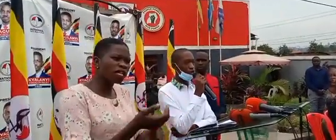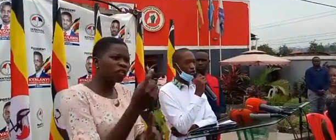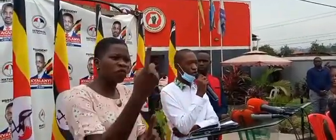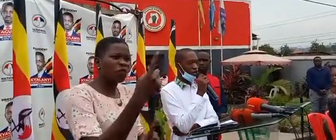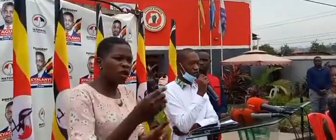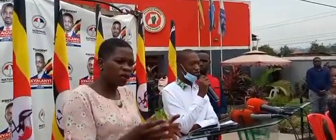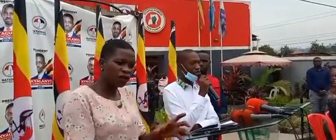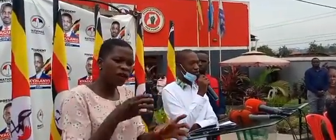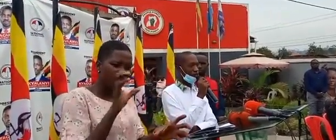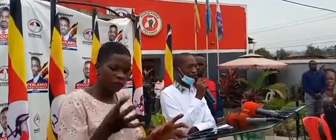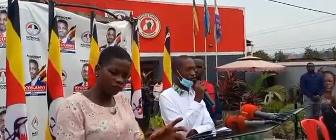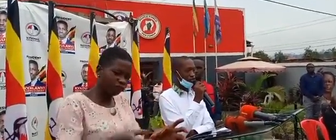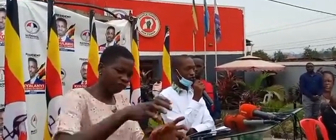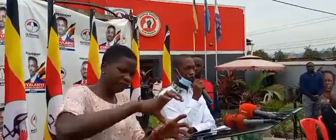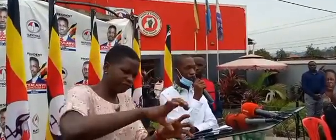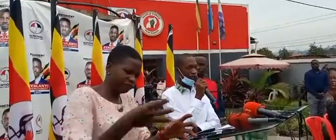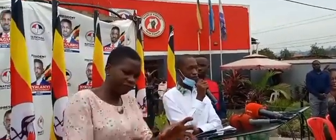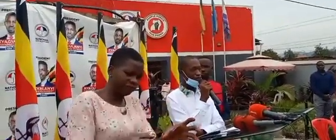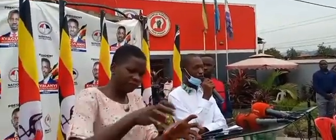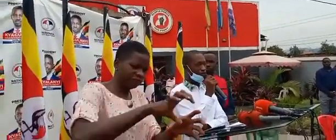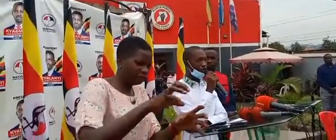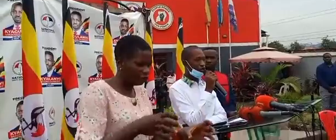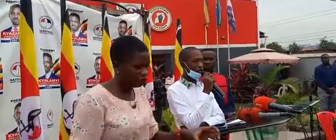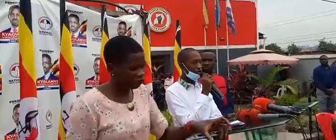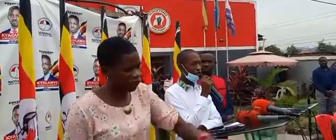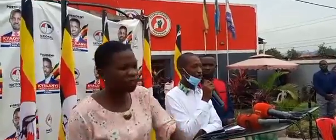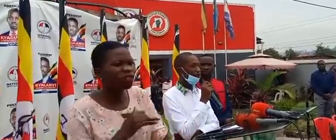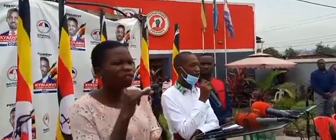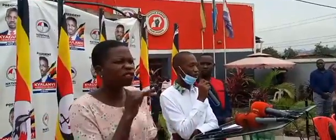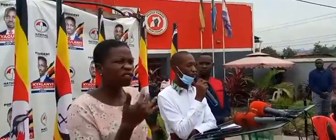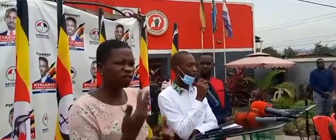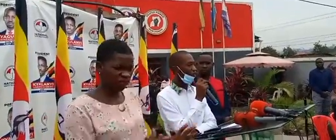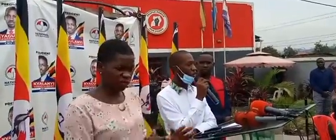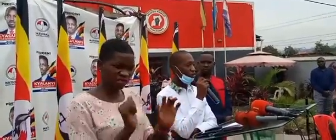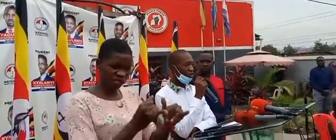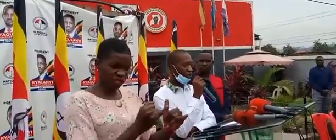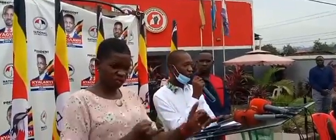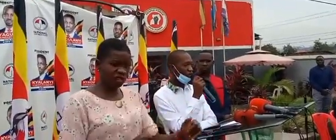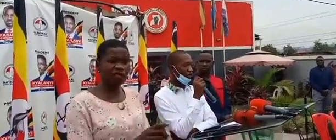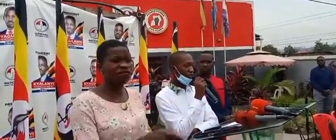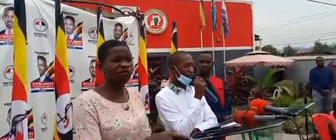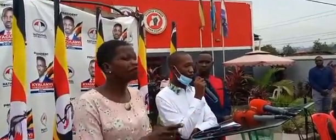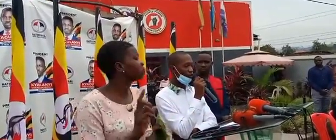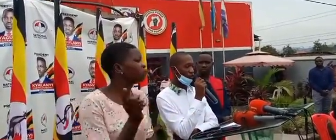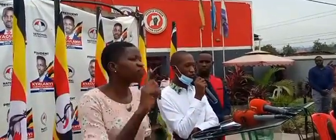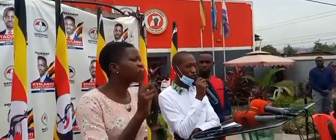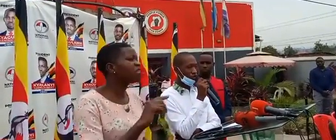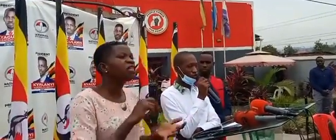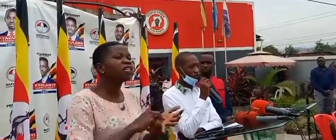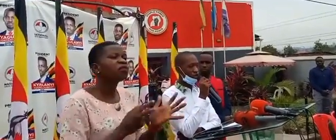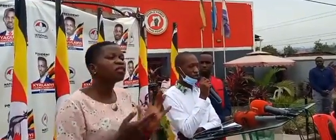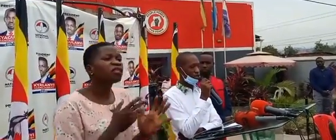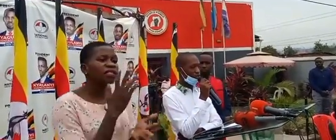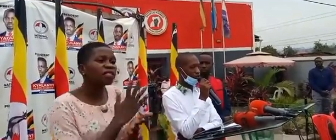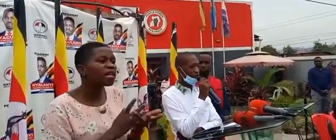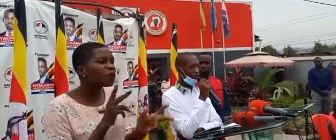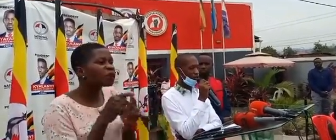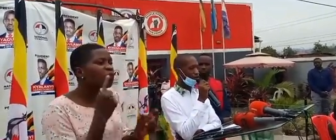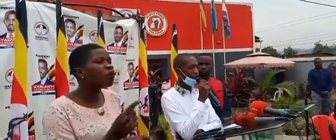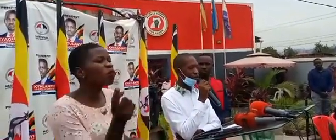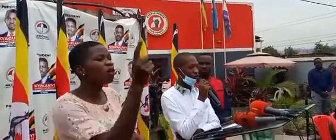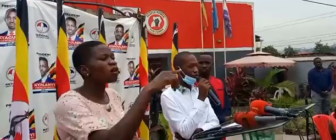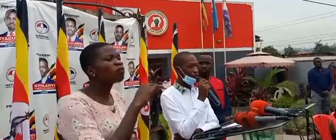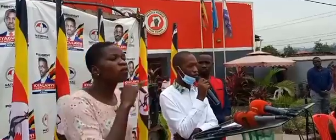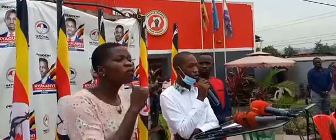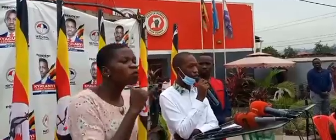chitundu akati yako musimba laini kuba mbari ya wanamukisa wafuna mkiso mkendo kweta asamu